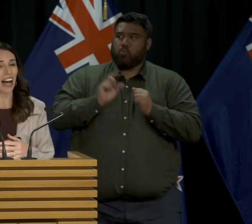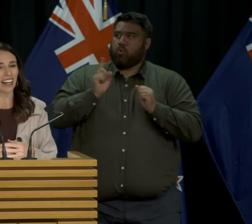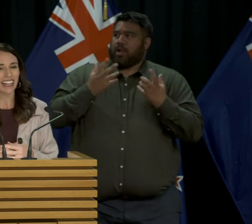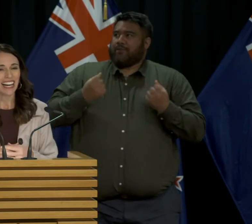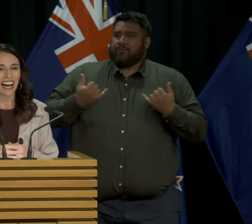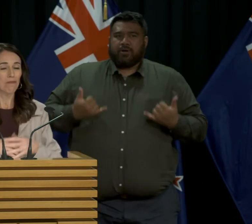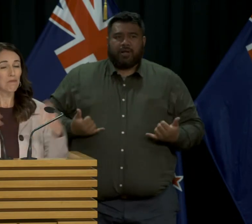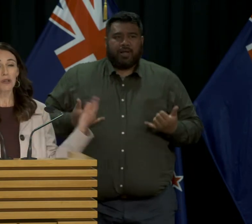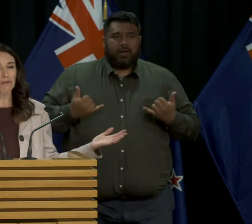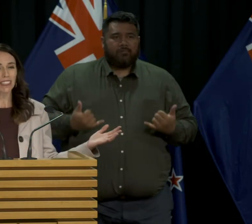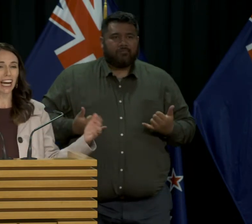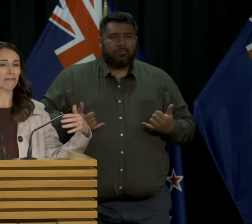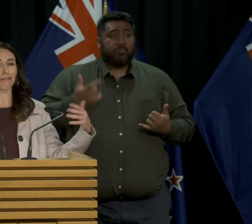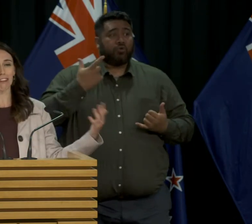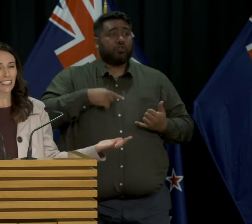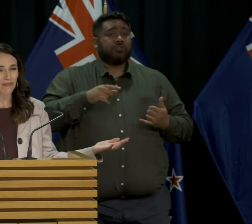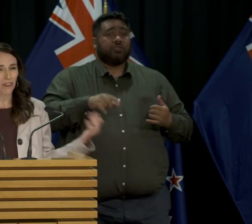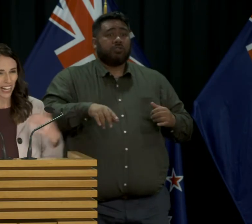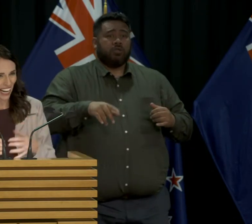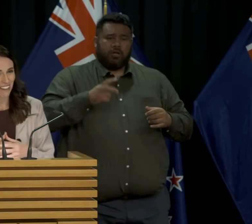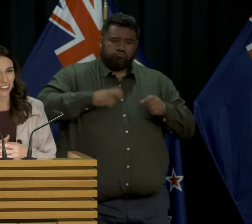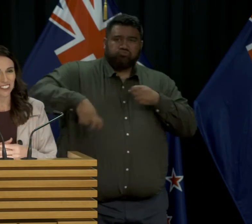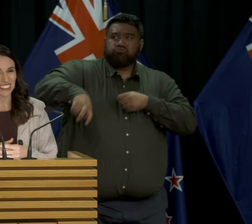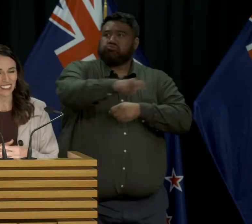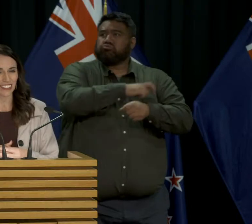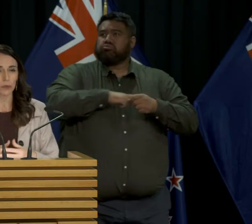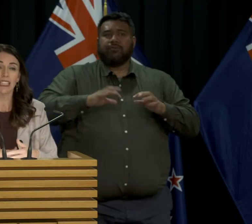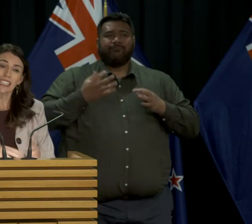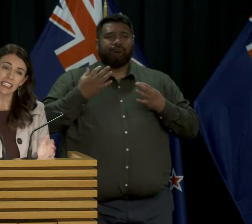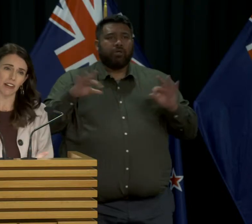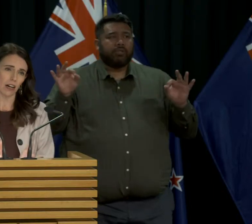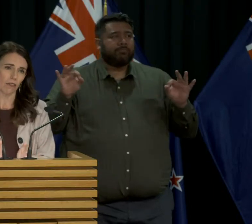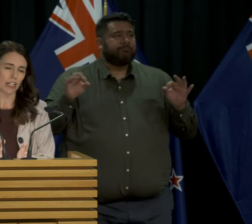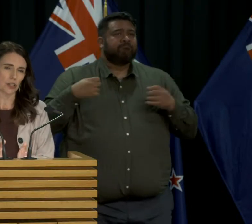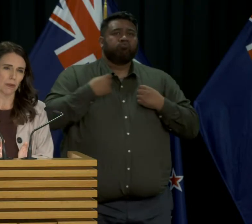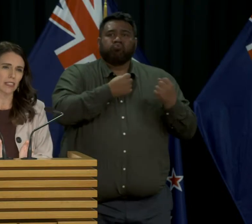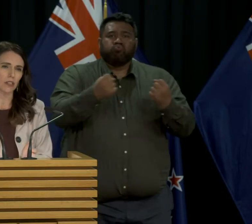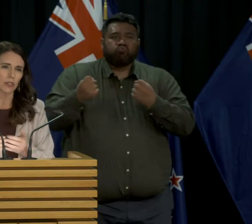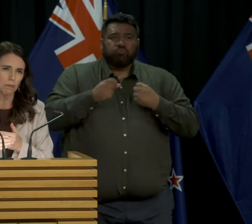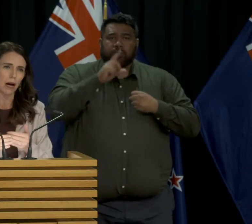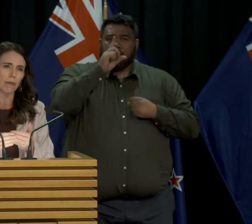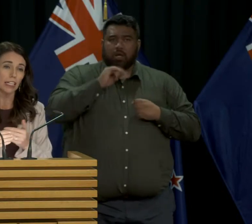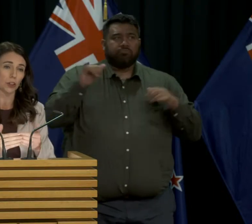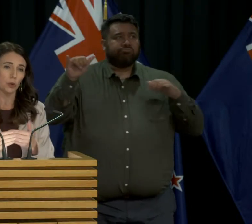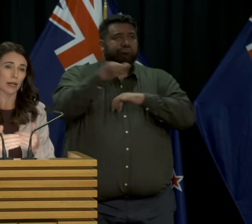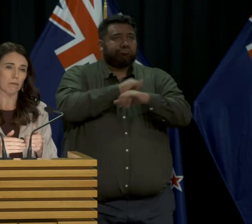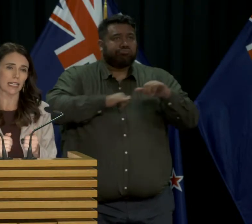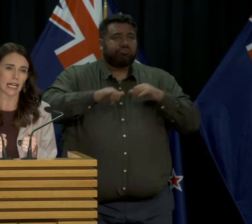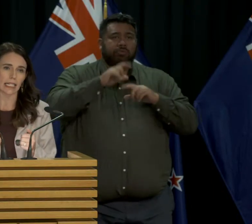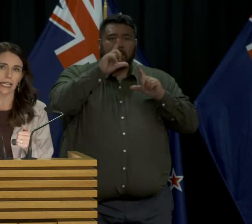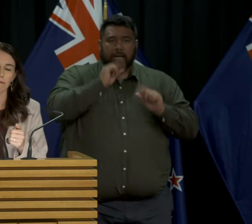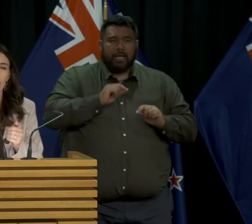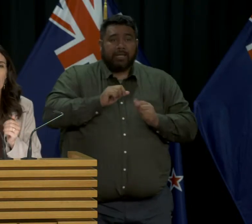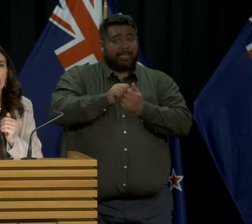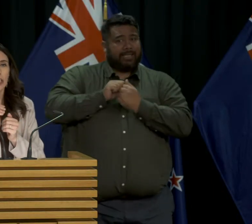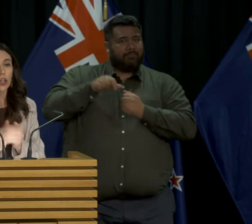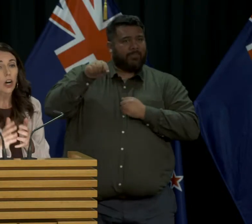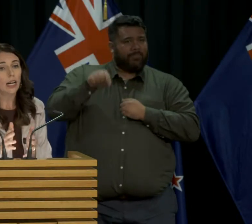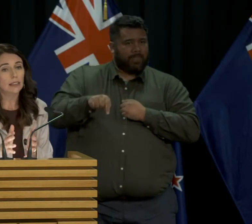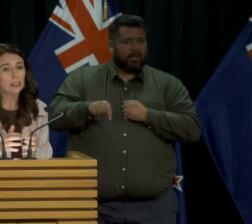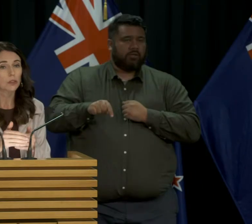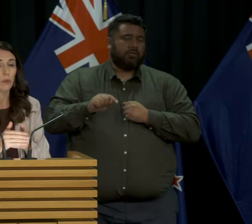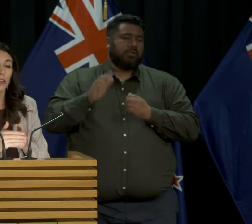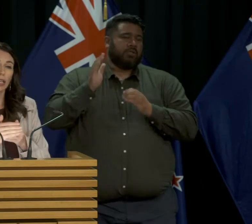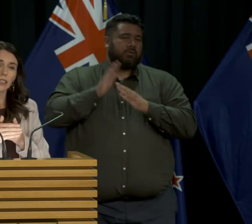open movement and freedom that we have in New Zealand with any of our arrangements. So it's about making sure we can maintain that. The